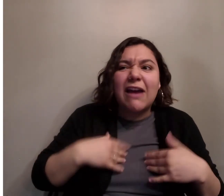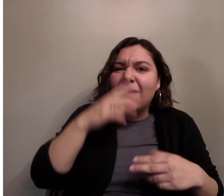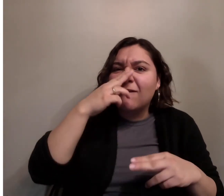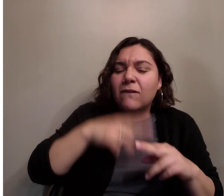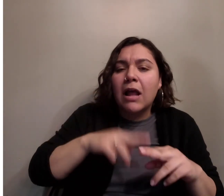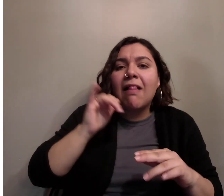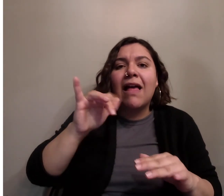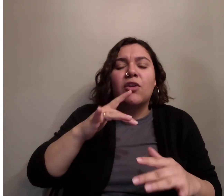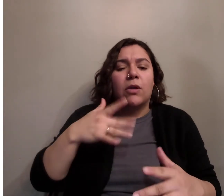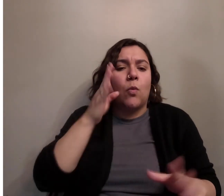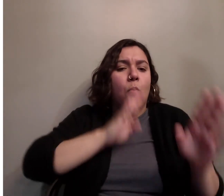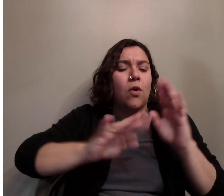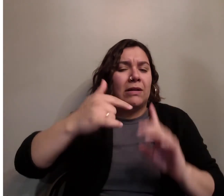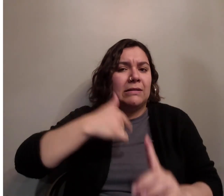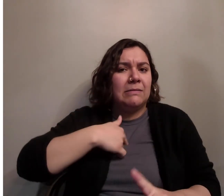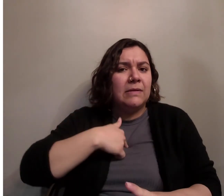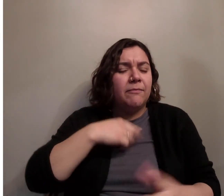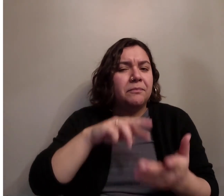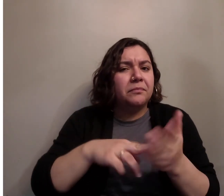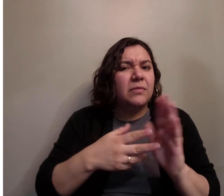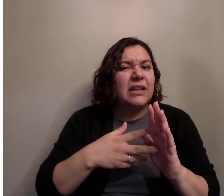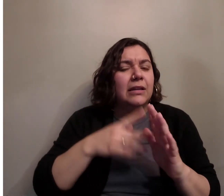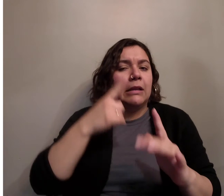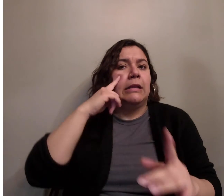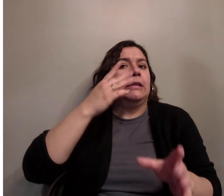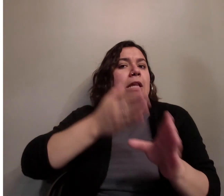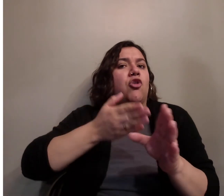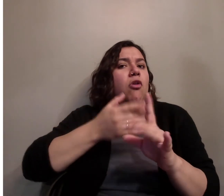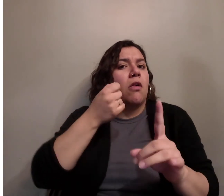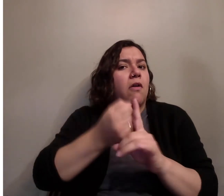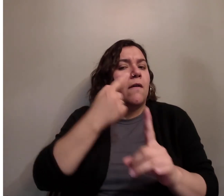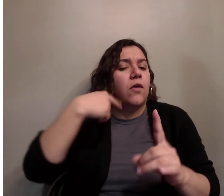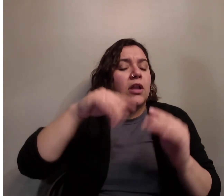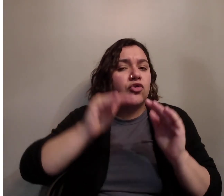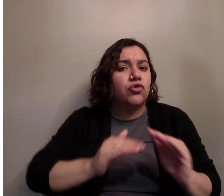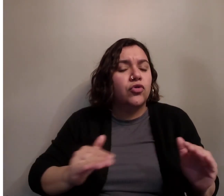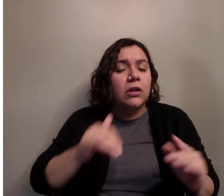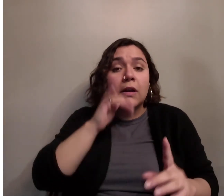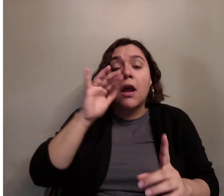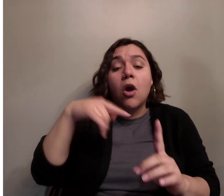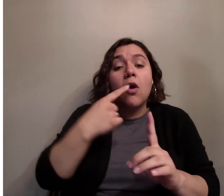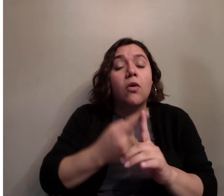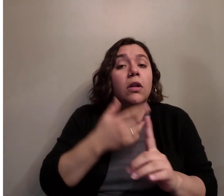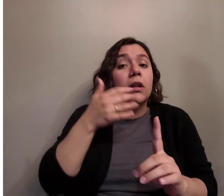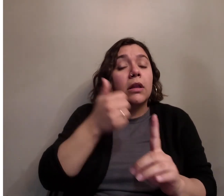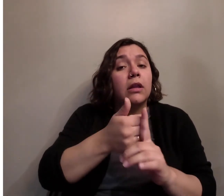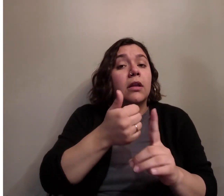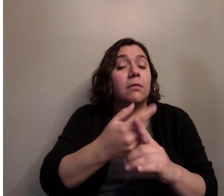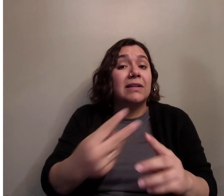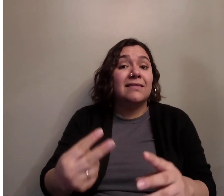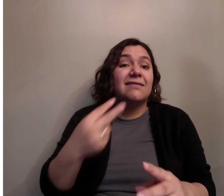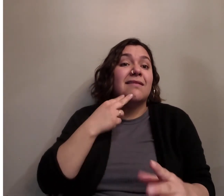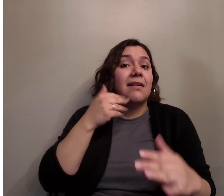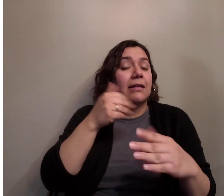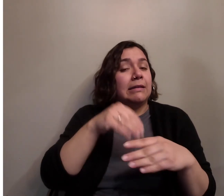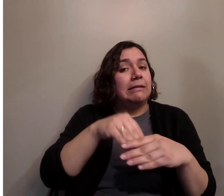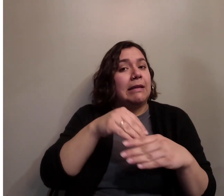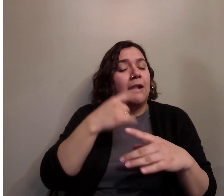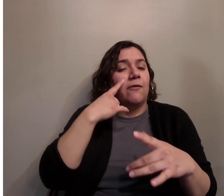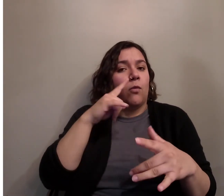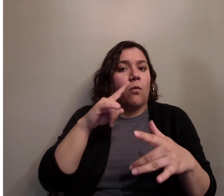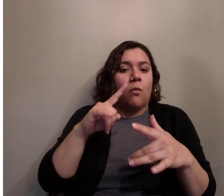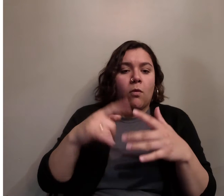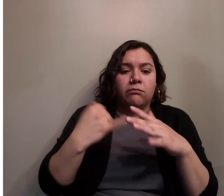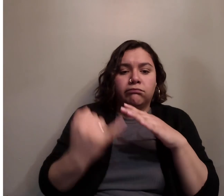having fun, Right. That is what worries me. What is the psychological effect going to be on these kids? Not only of being